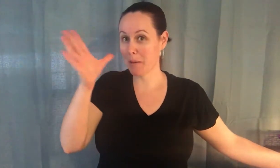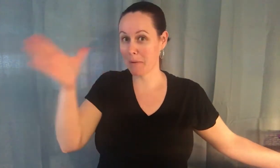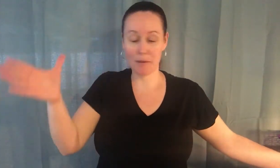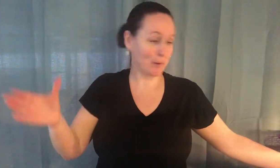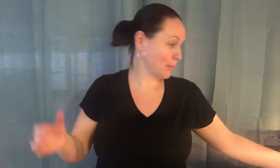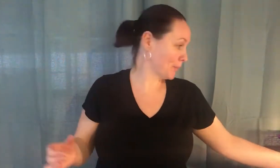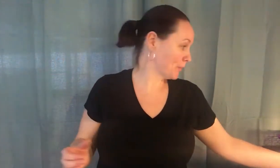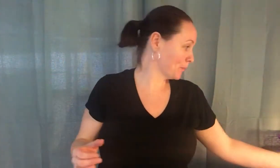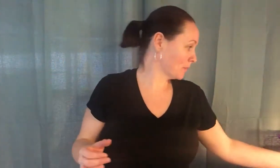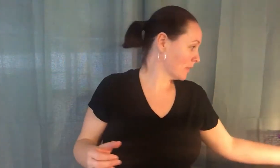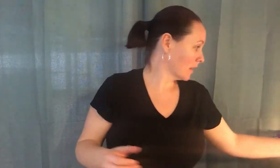Grandmother.